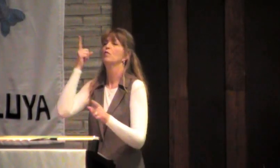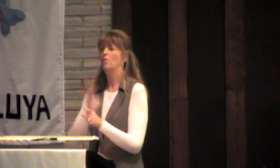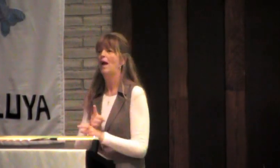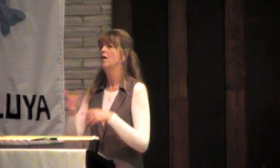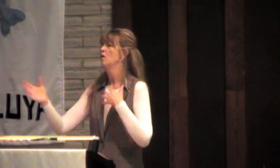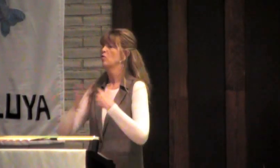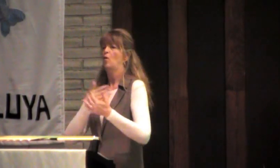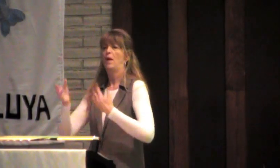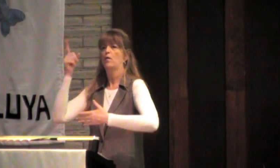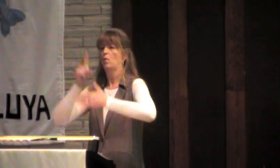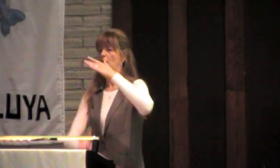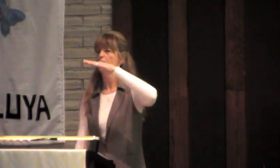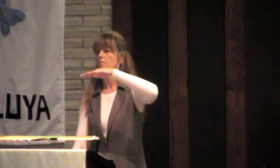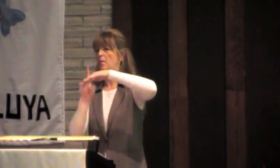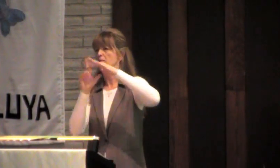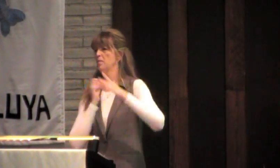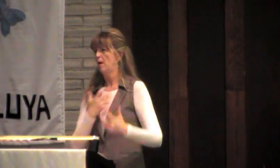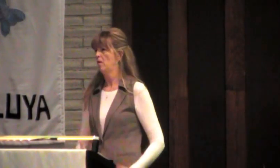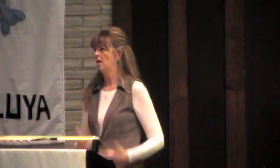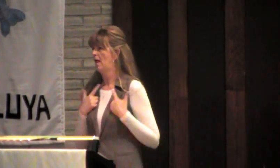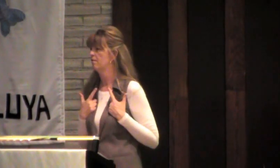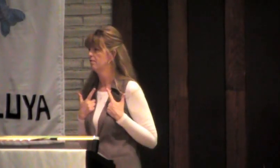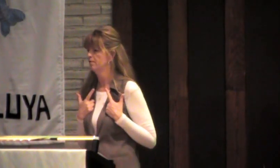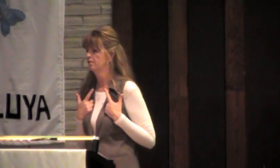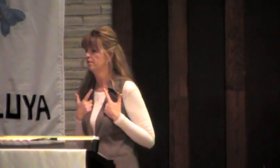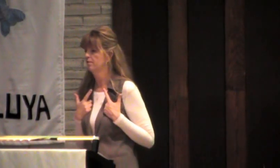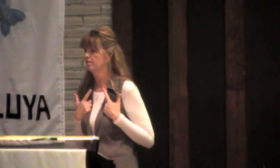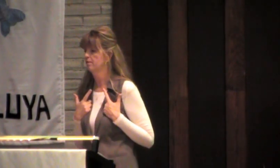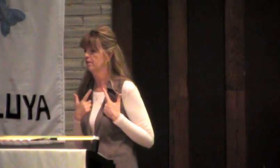to behave correctly no matter what comes up in our life.